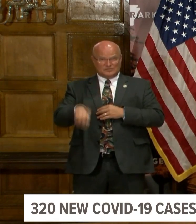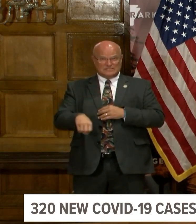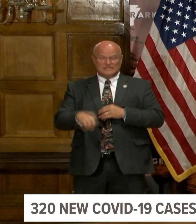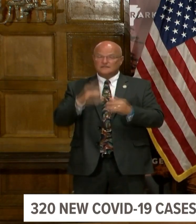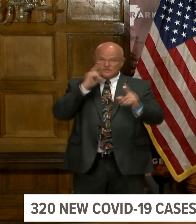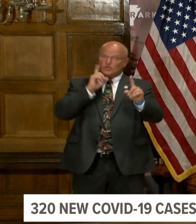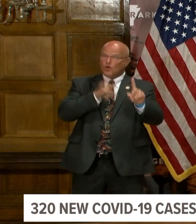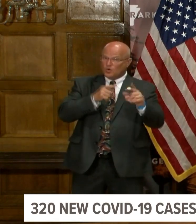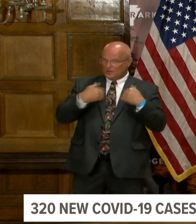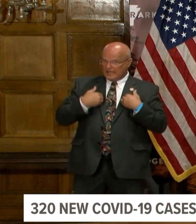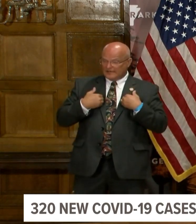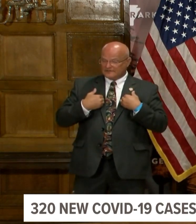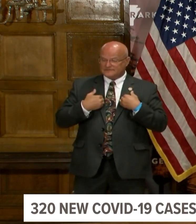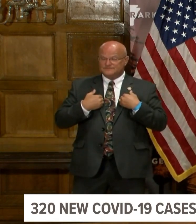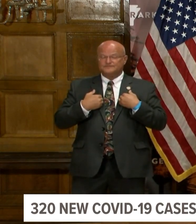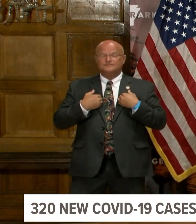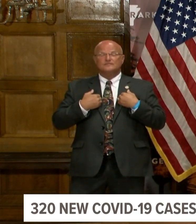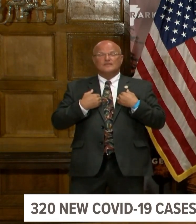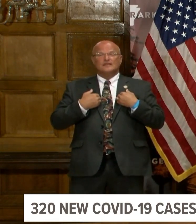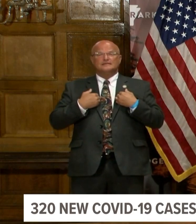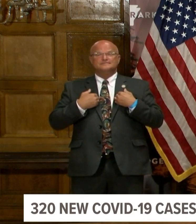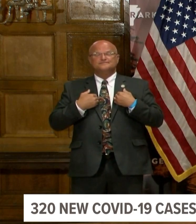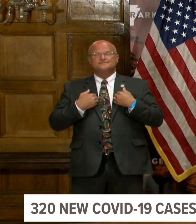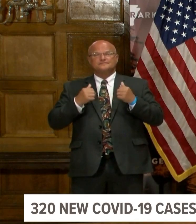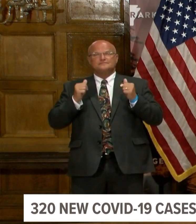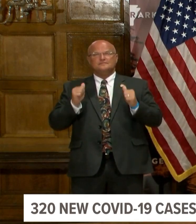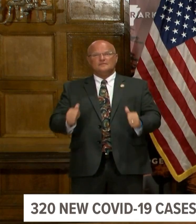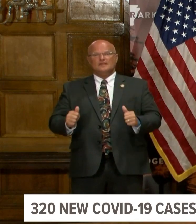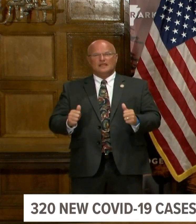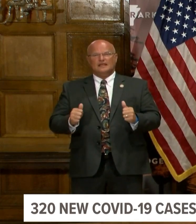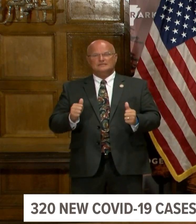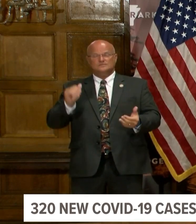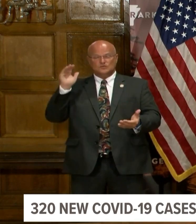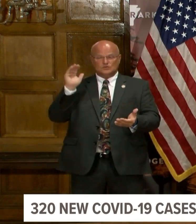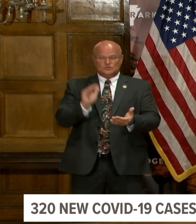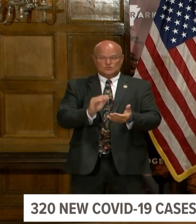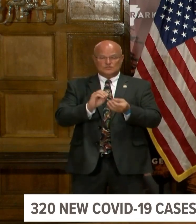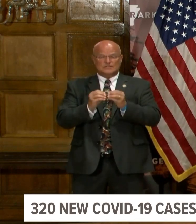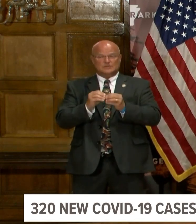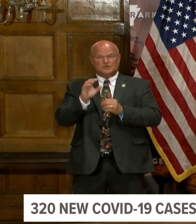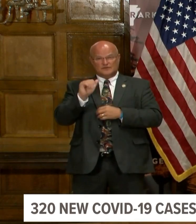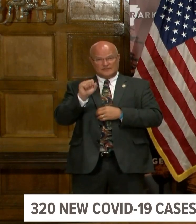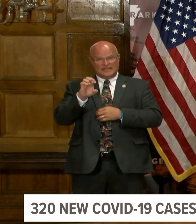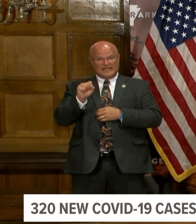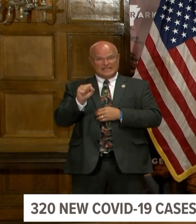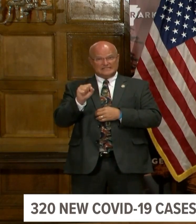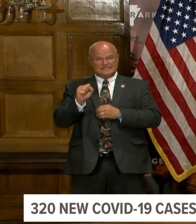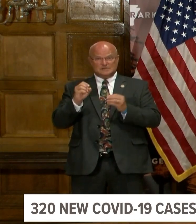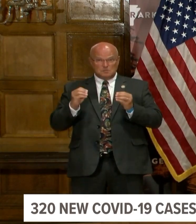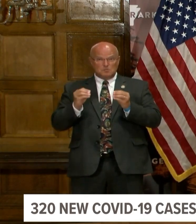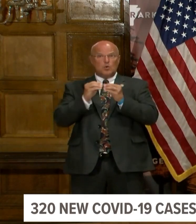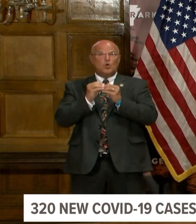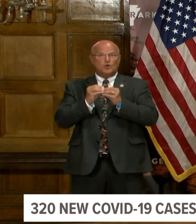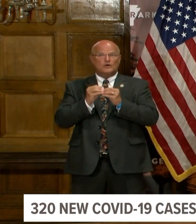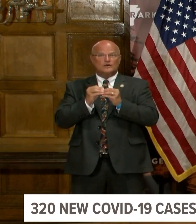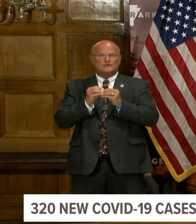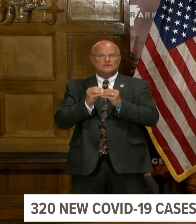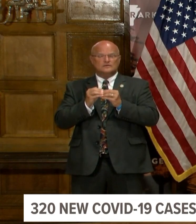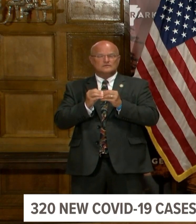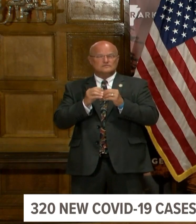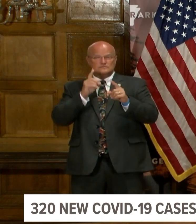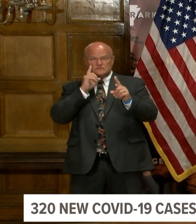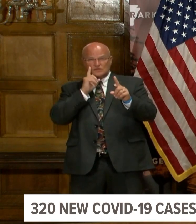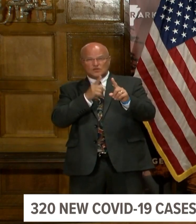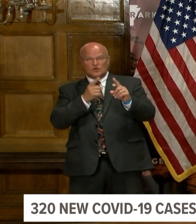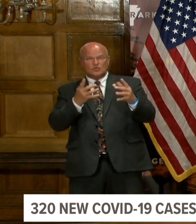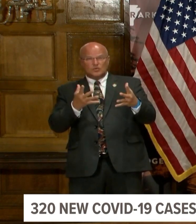that's a goal that we have. If you can reduce the number of cases even more, what's your goal?